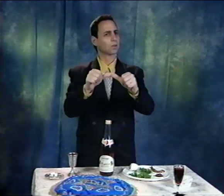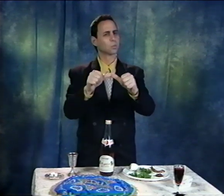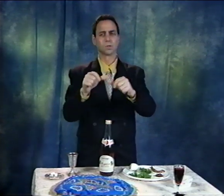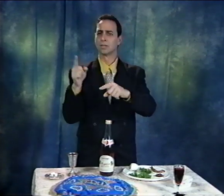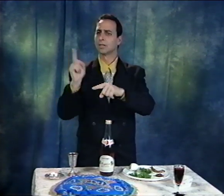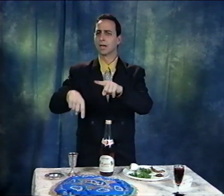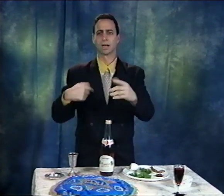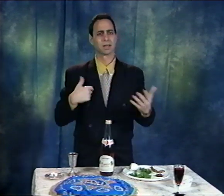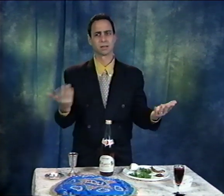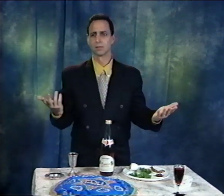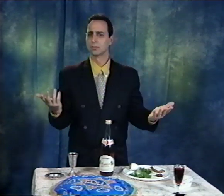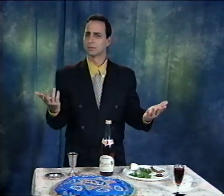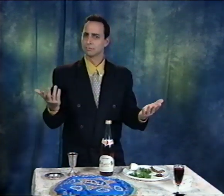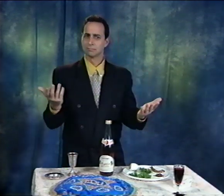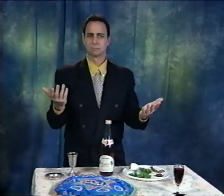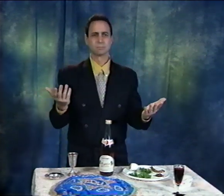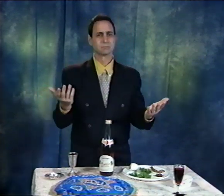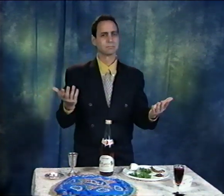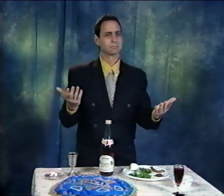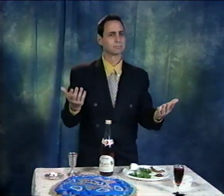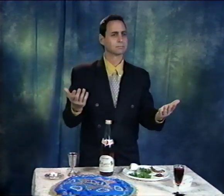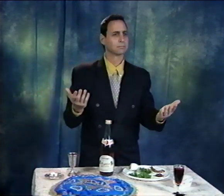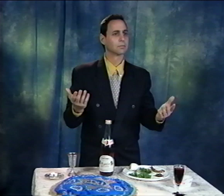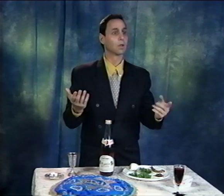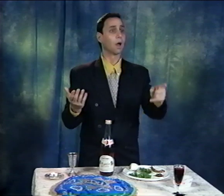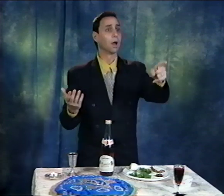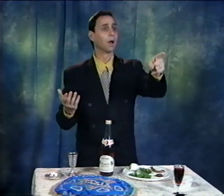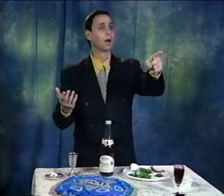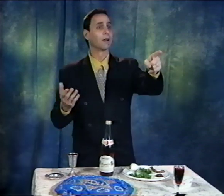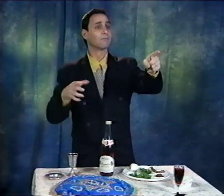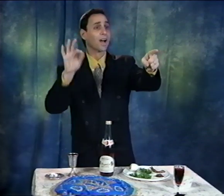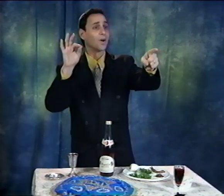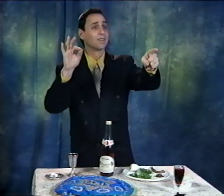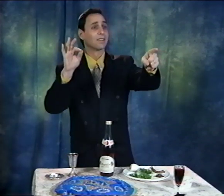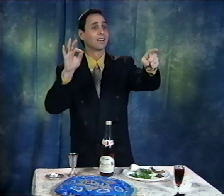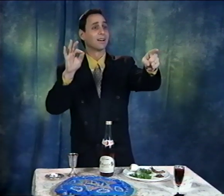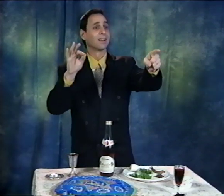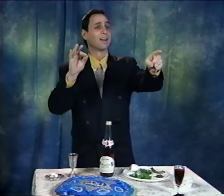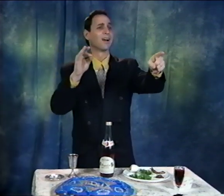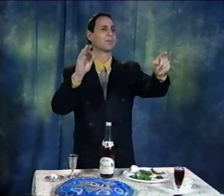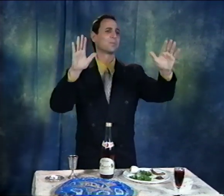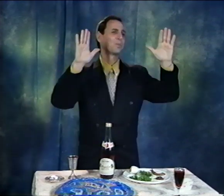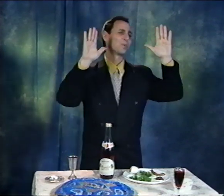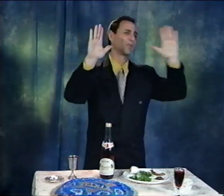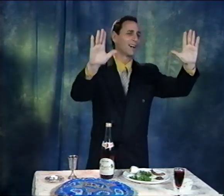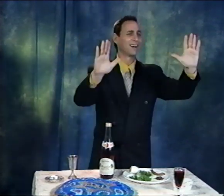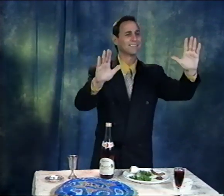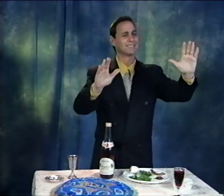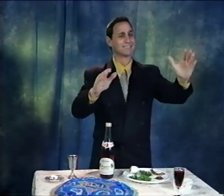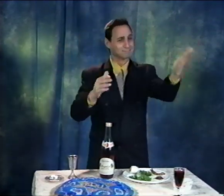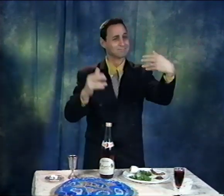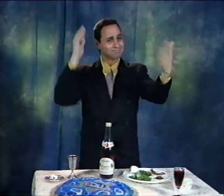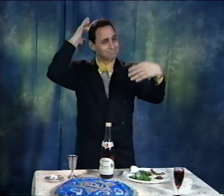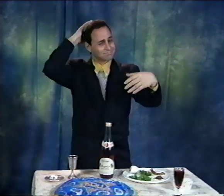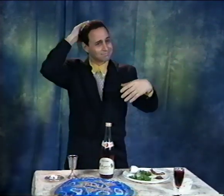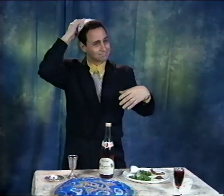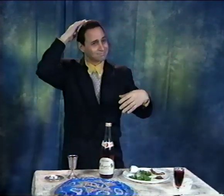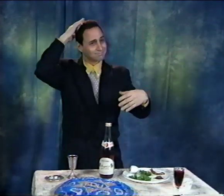Well, we've got to continue. We can't stop. You found it. Wonderful. Okay, come on up.